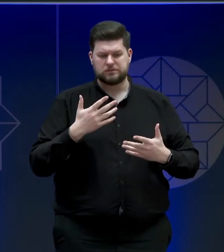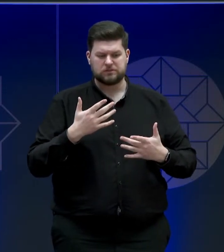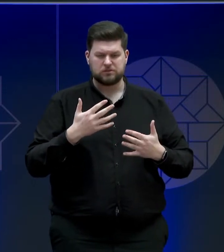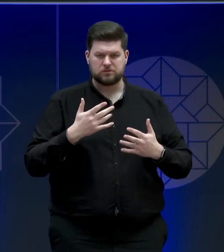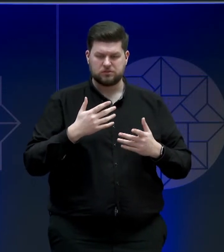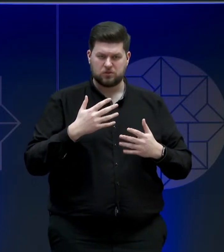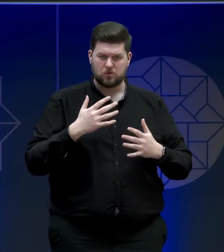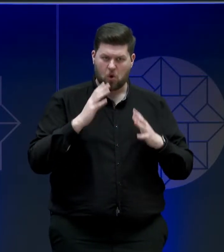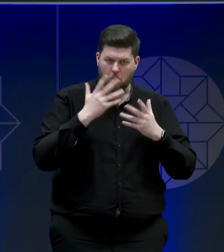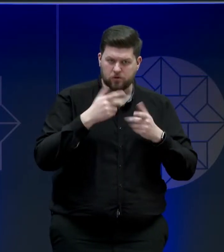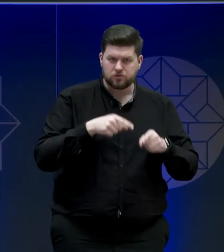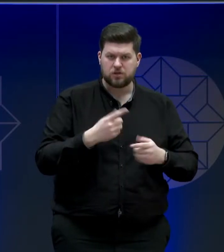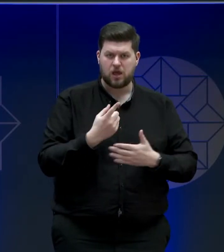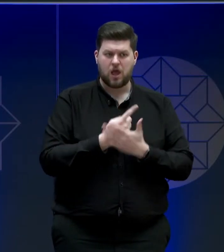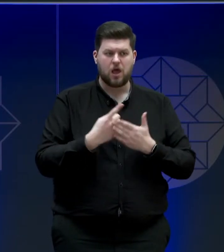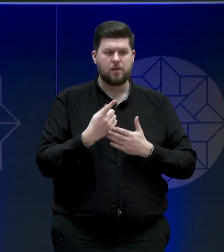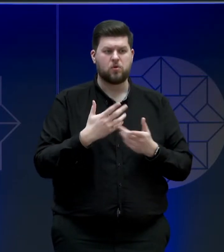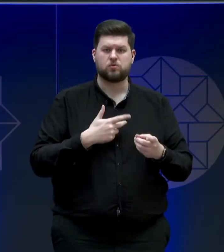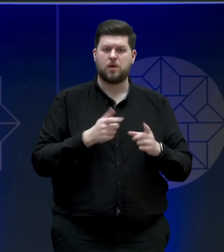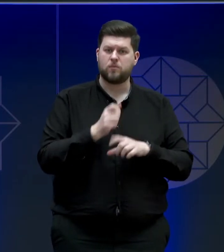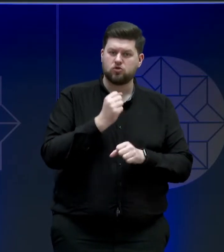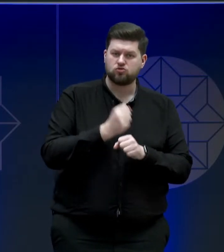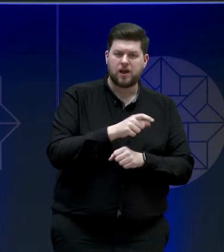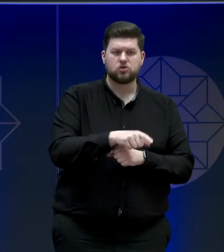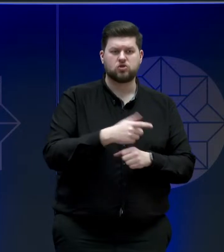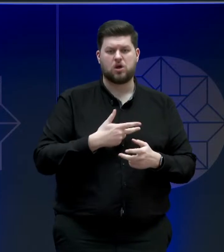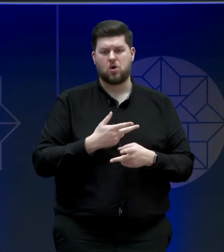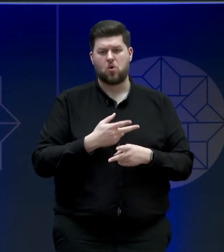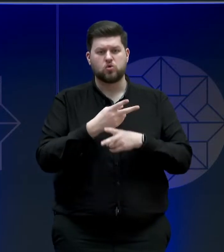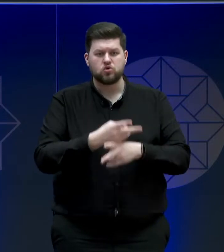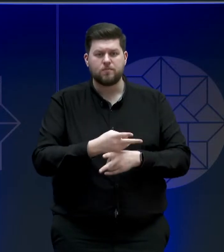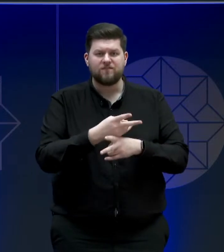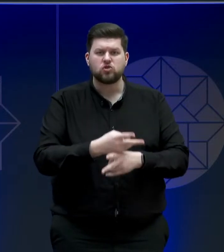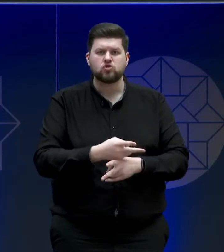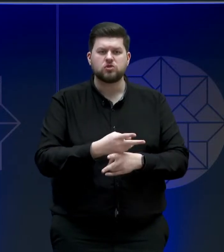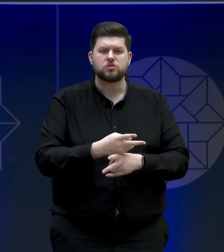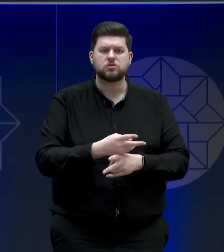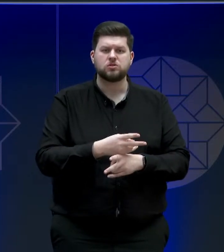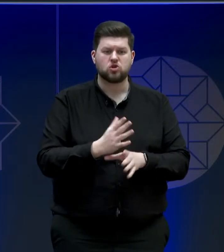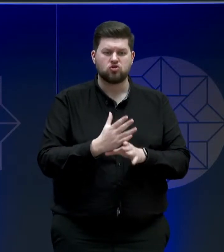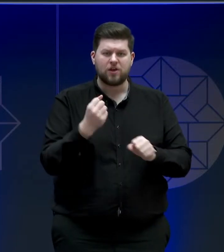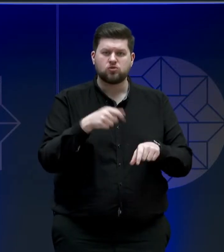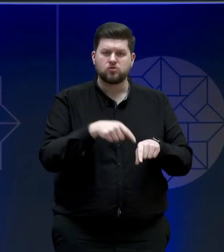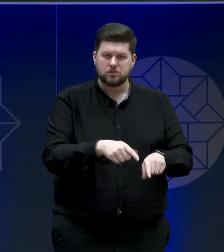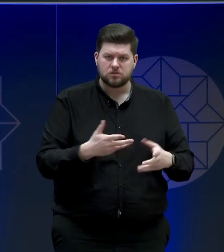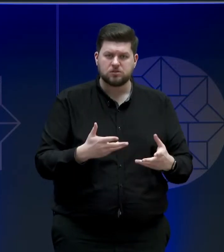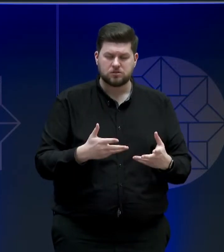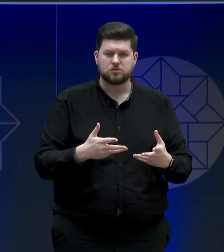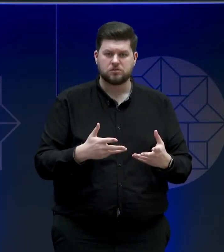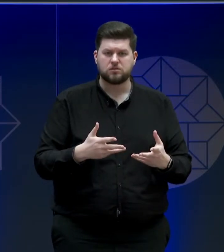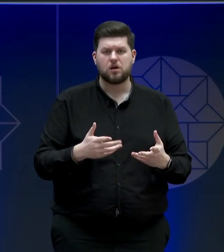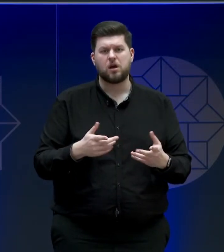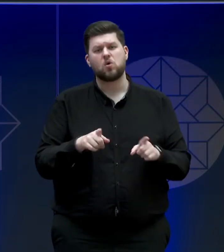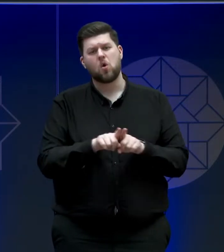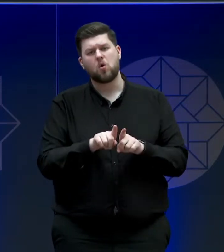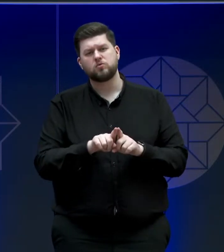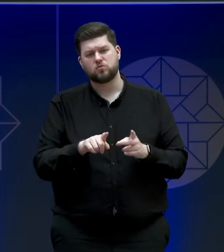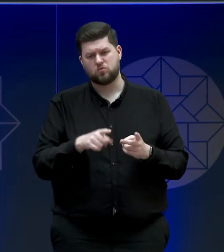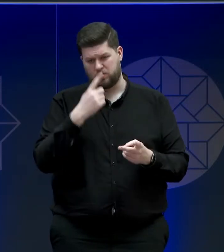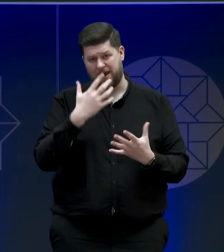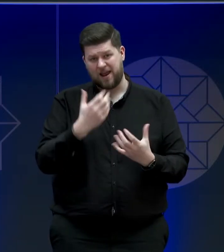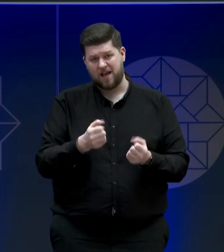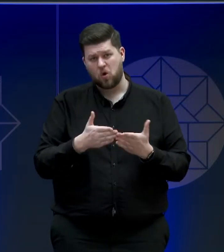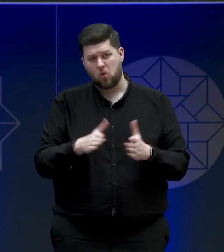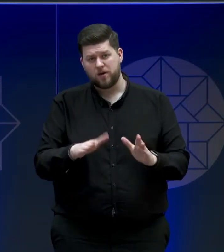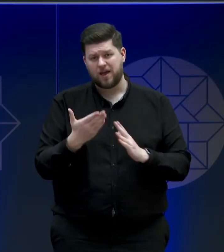and especially our clinical supervision, and also importantly wider access to patient records so that we can make